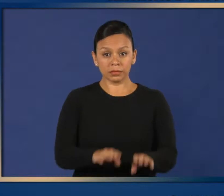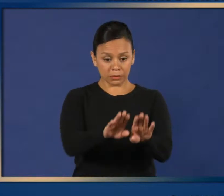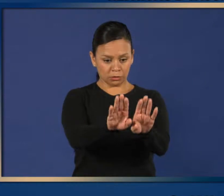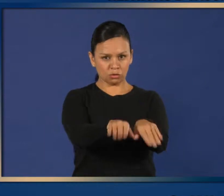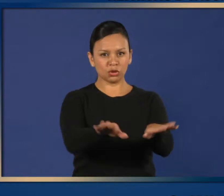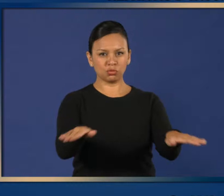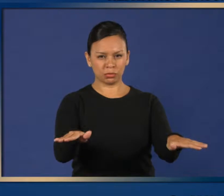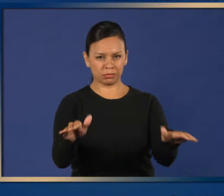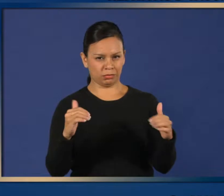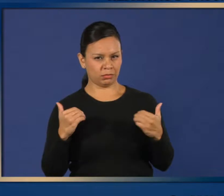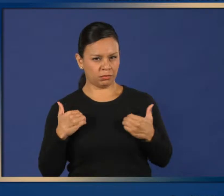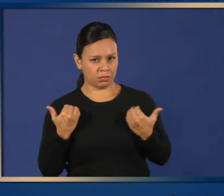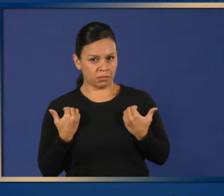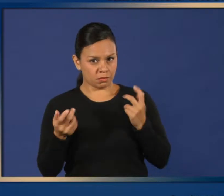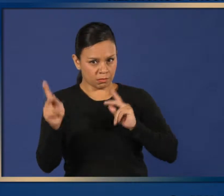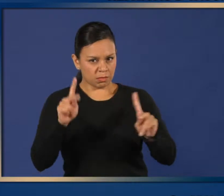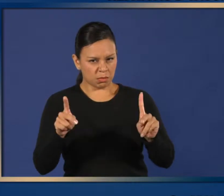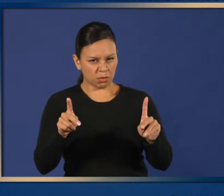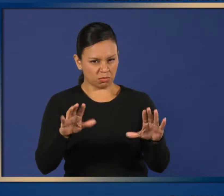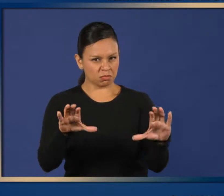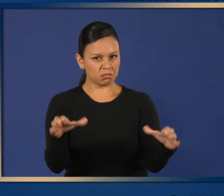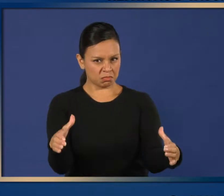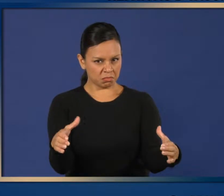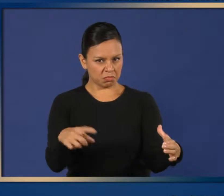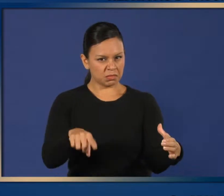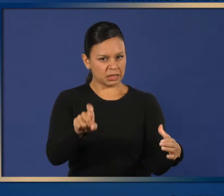Children and adolescents.